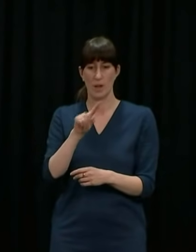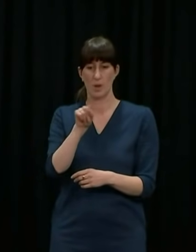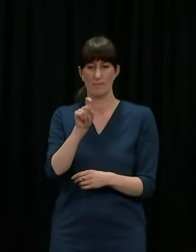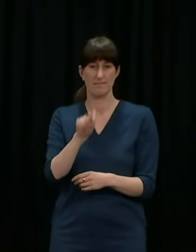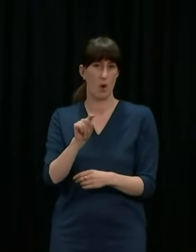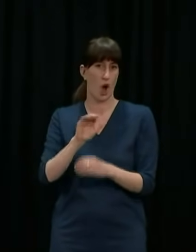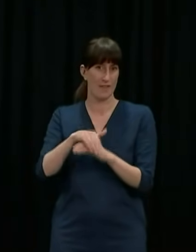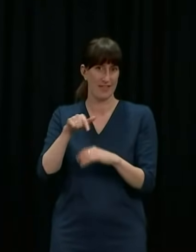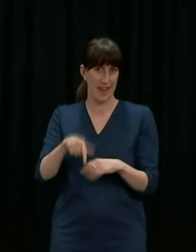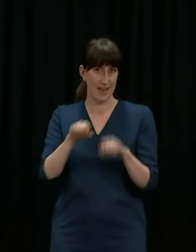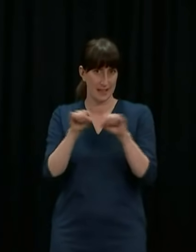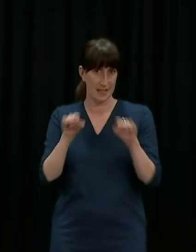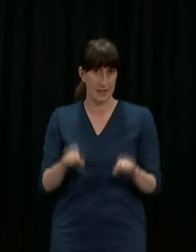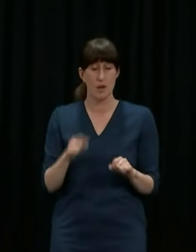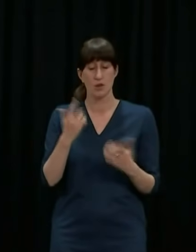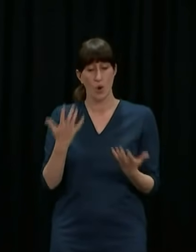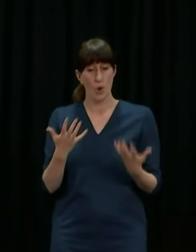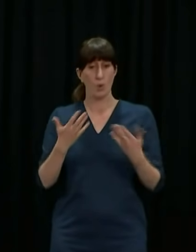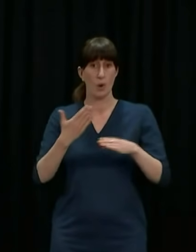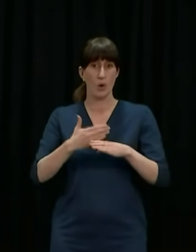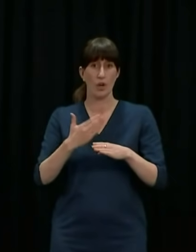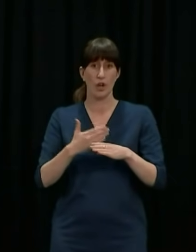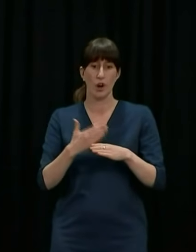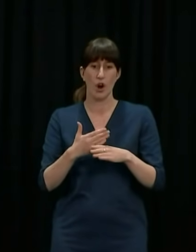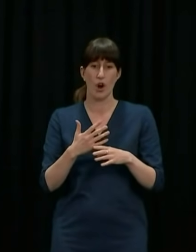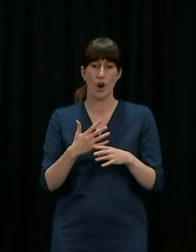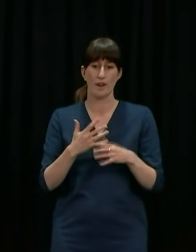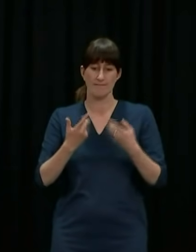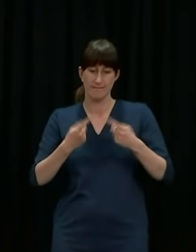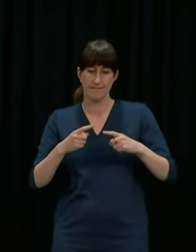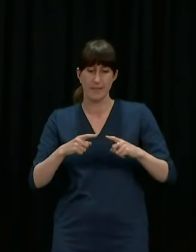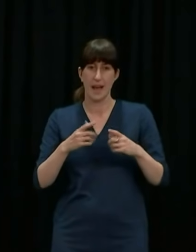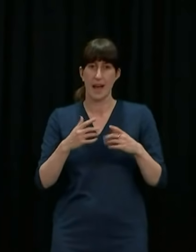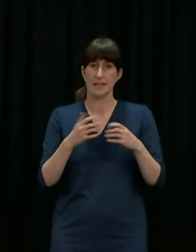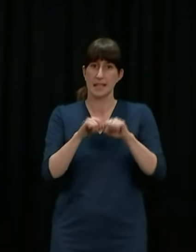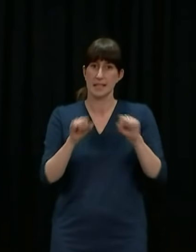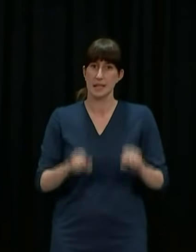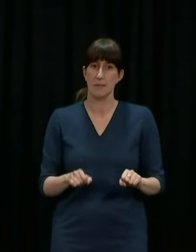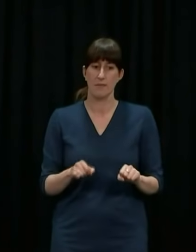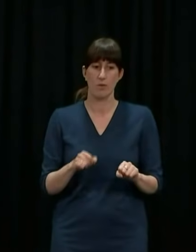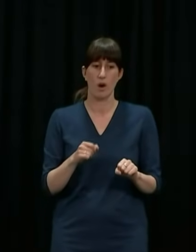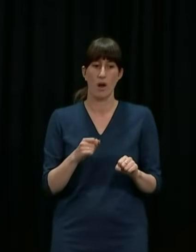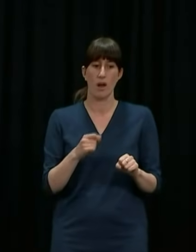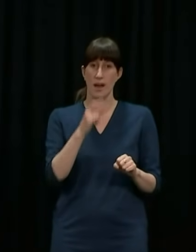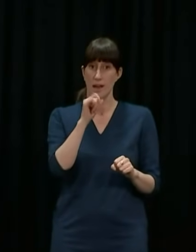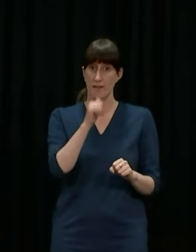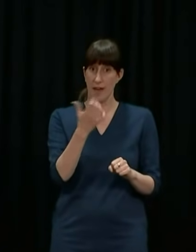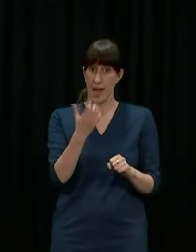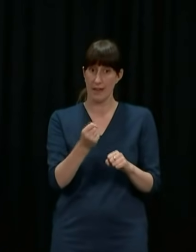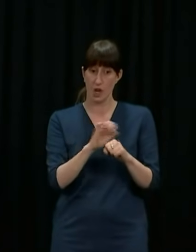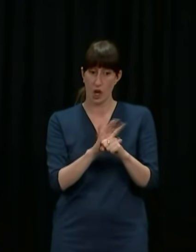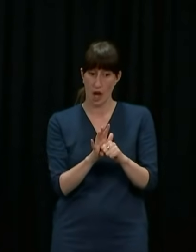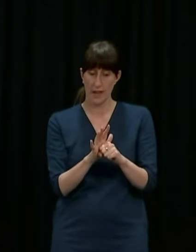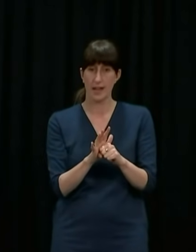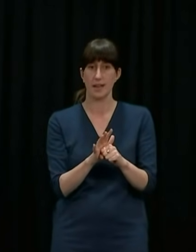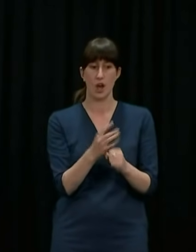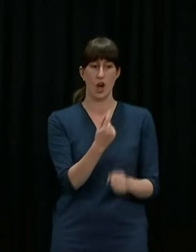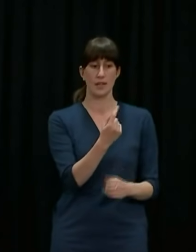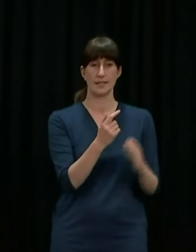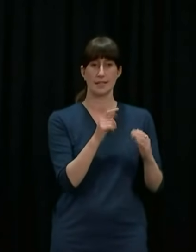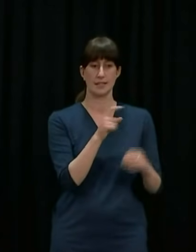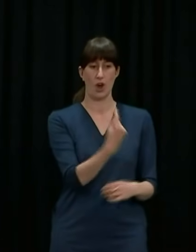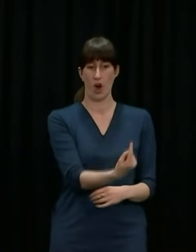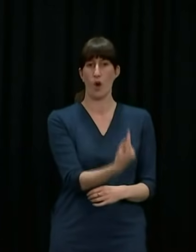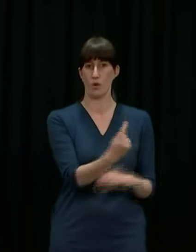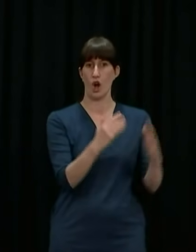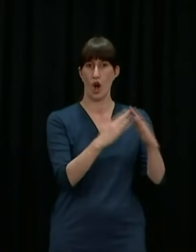some time now on a home isolation model for positive cases. We've done that before in our first level 4, level 3